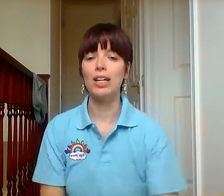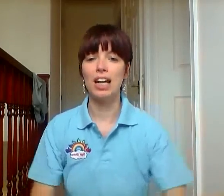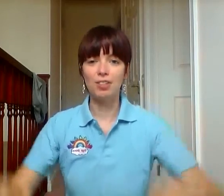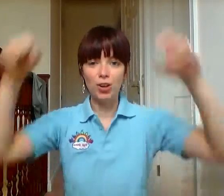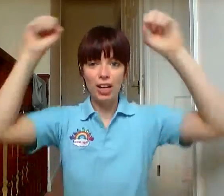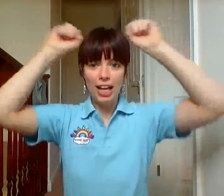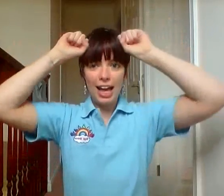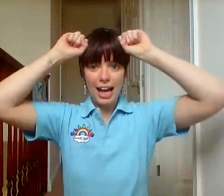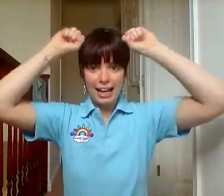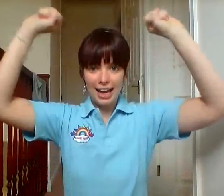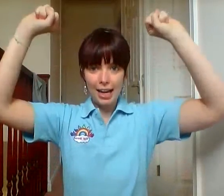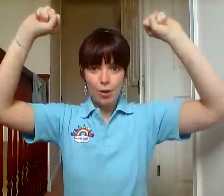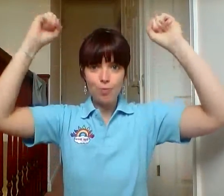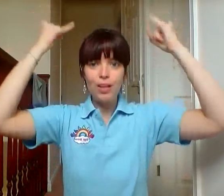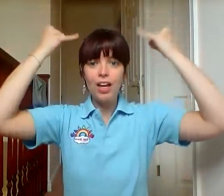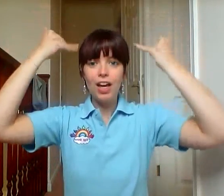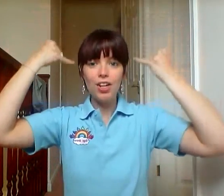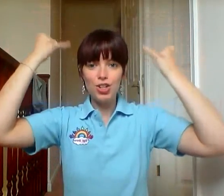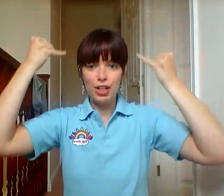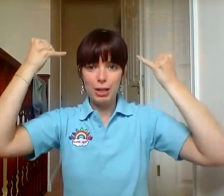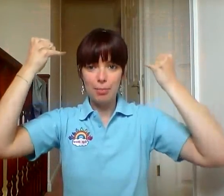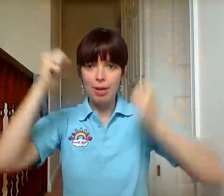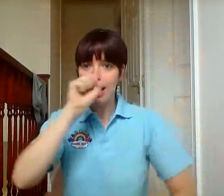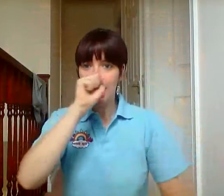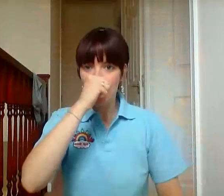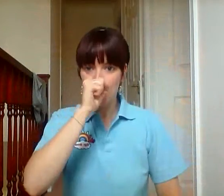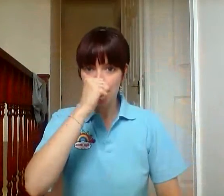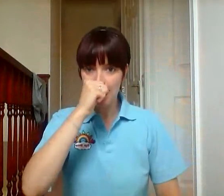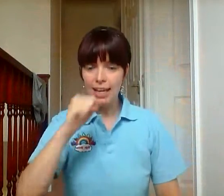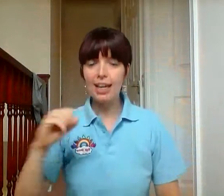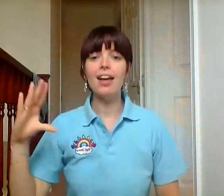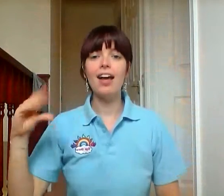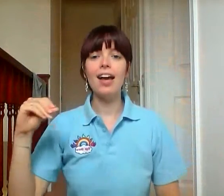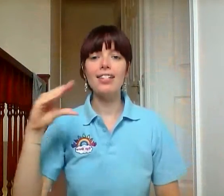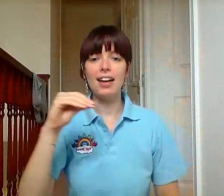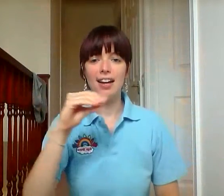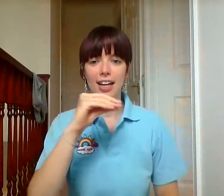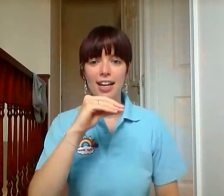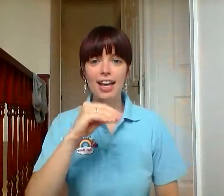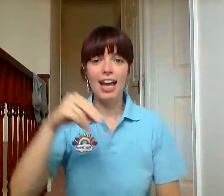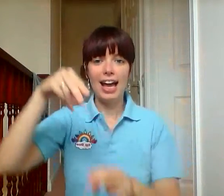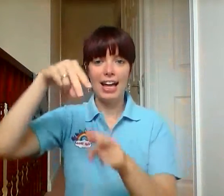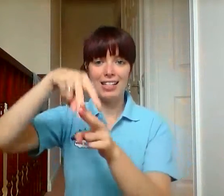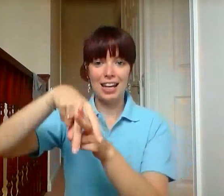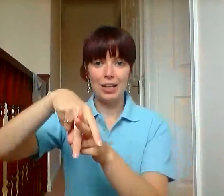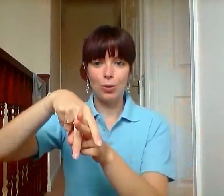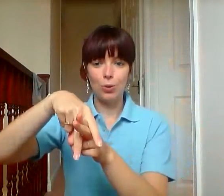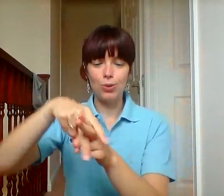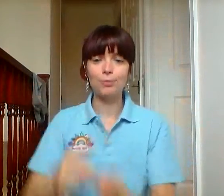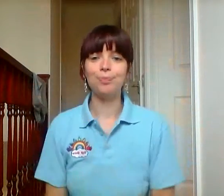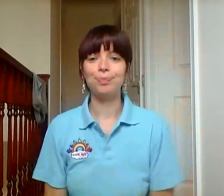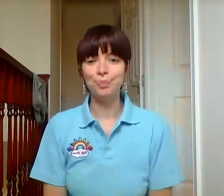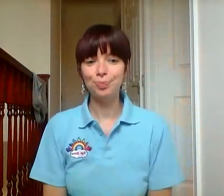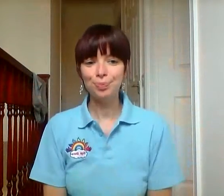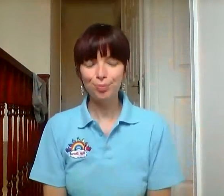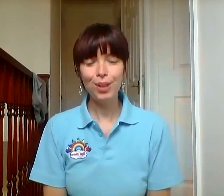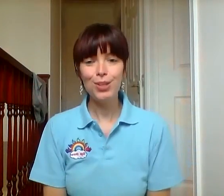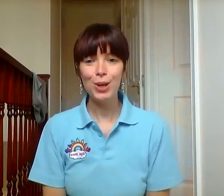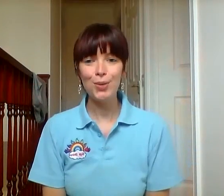have got a cow, a sheep, a pig, a duck and a horse. So